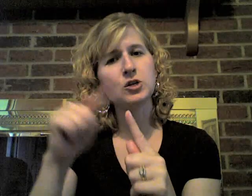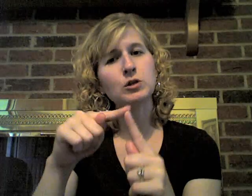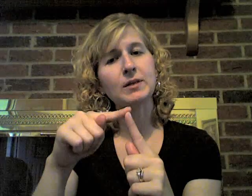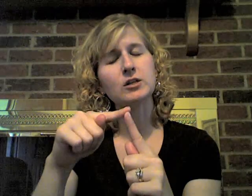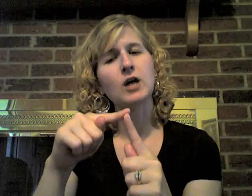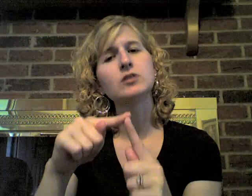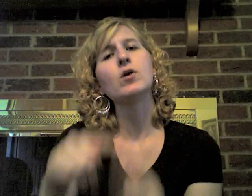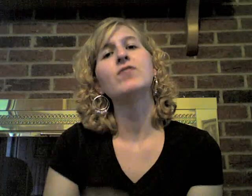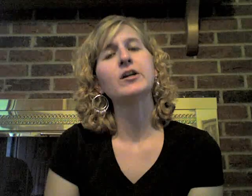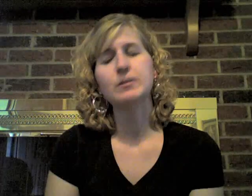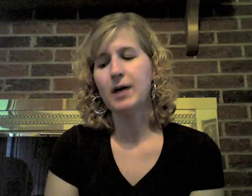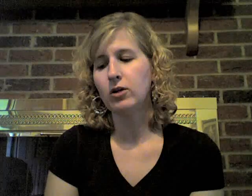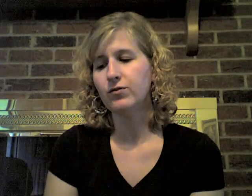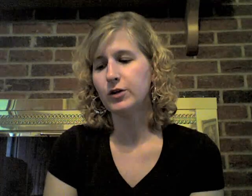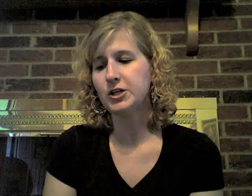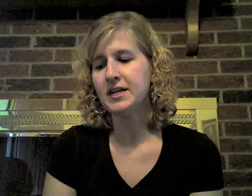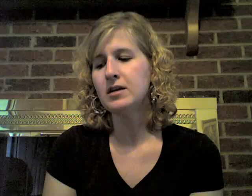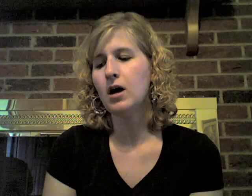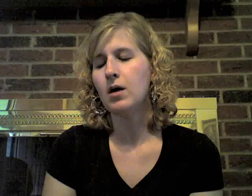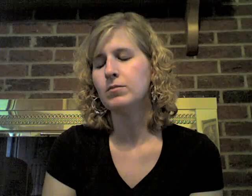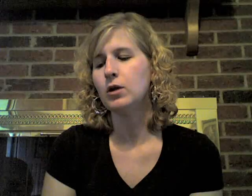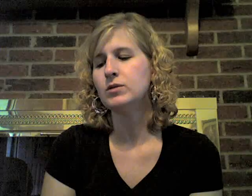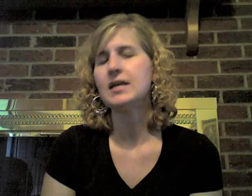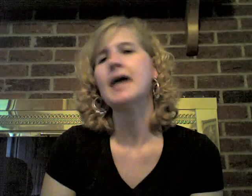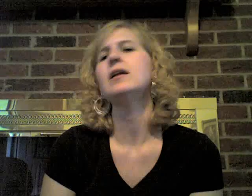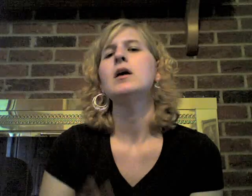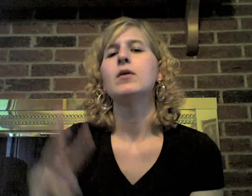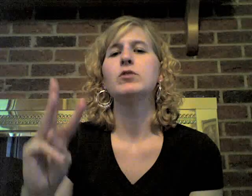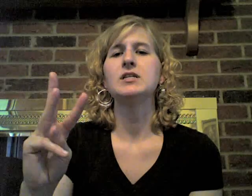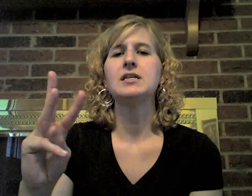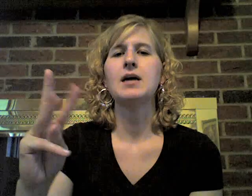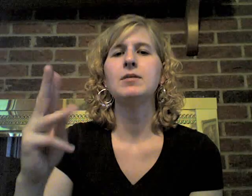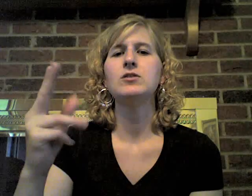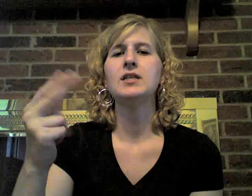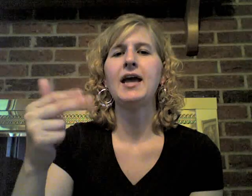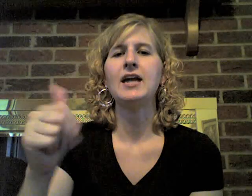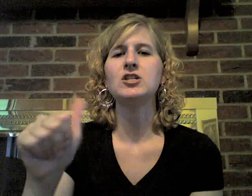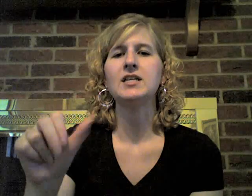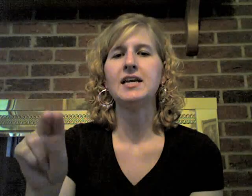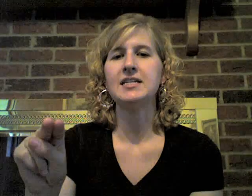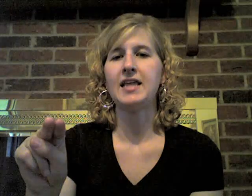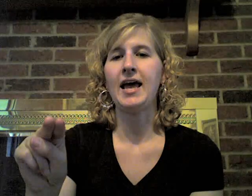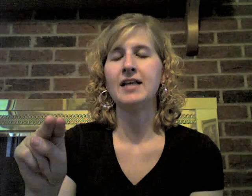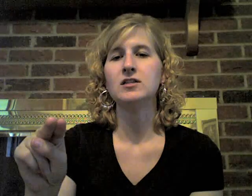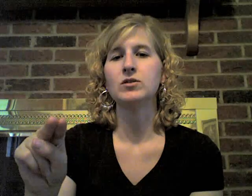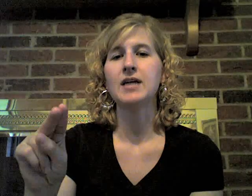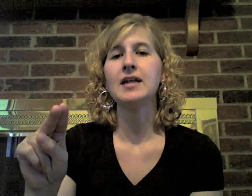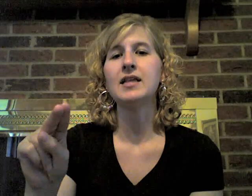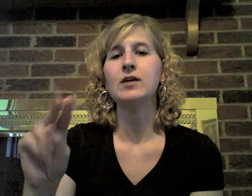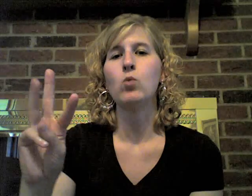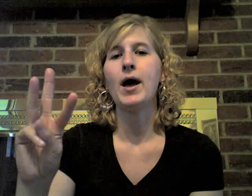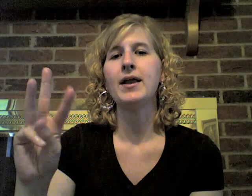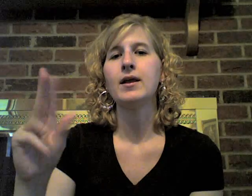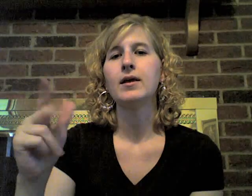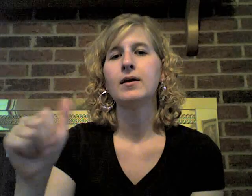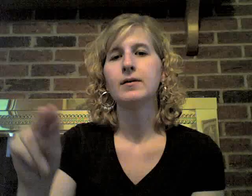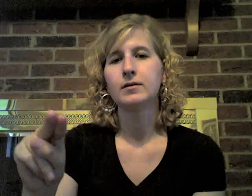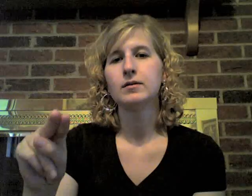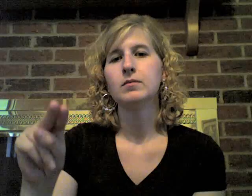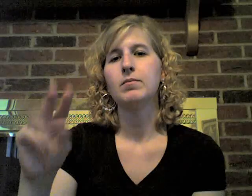used, but there's also a finger-spelled version, loan sign, which is the W to the H to the E to the N. So it's kind of like what, but